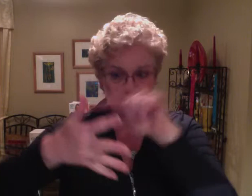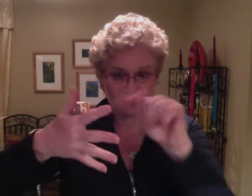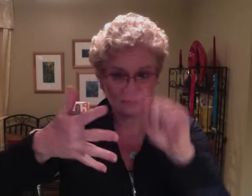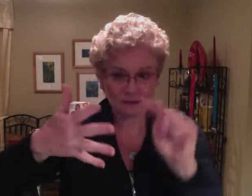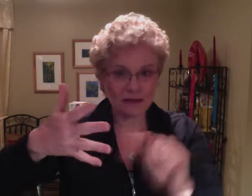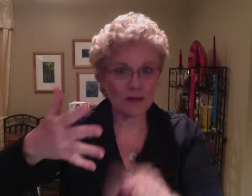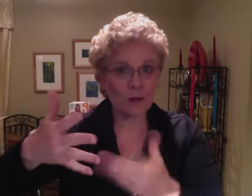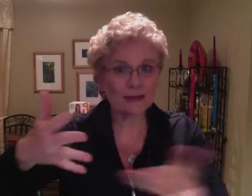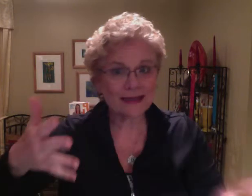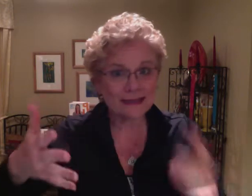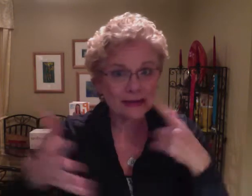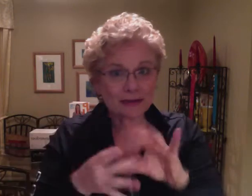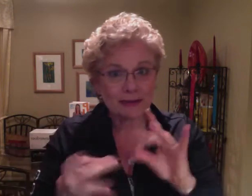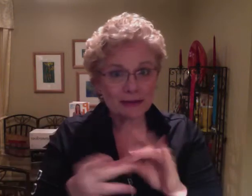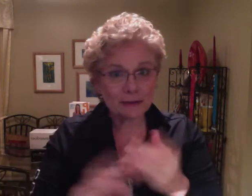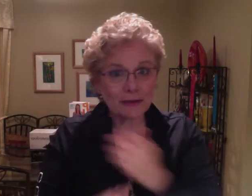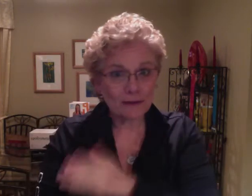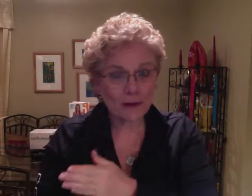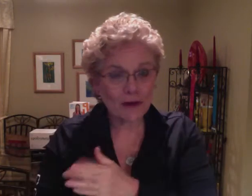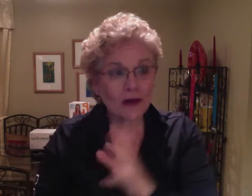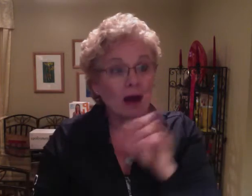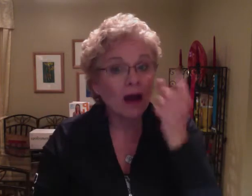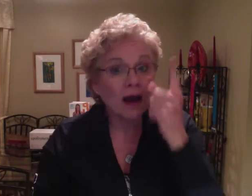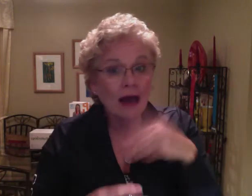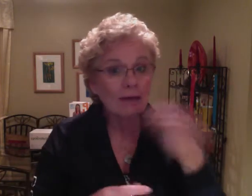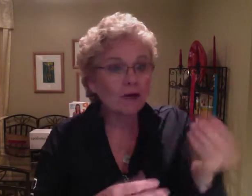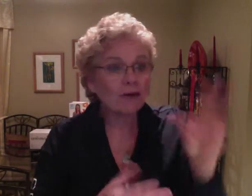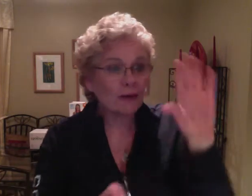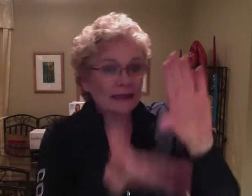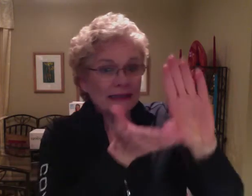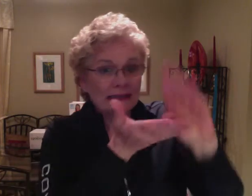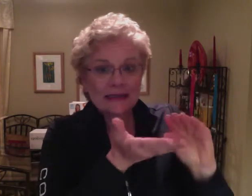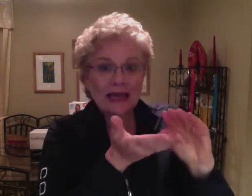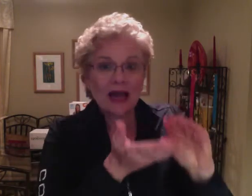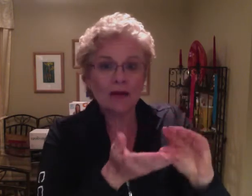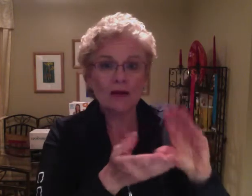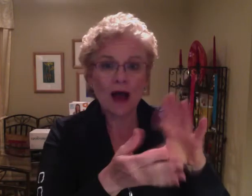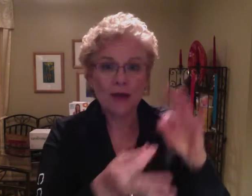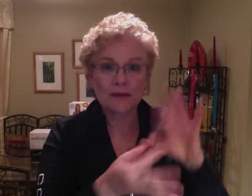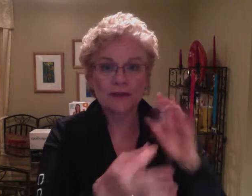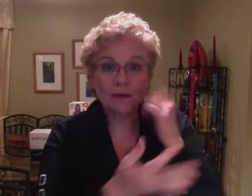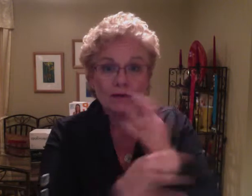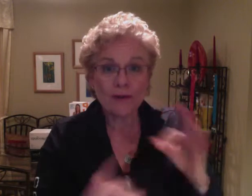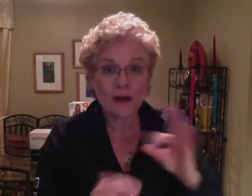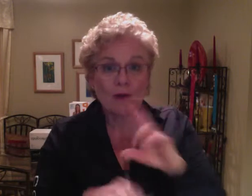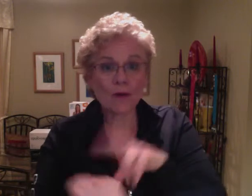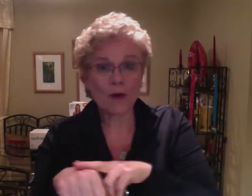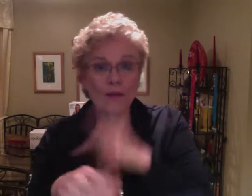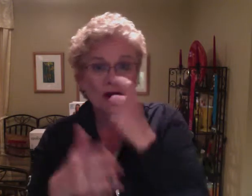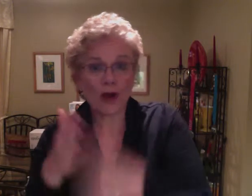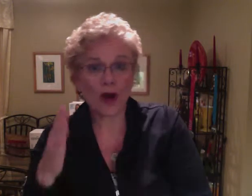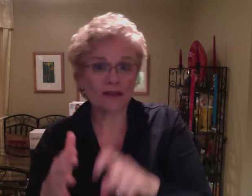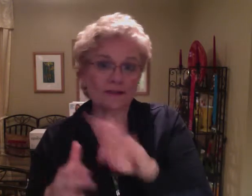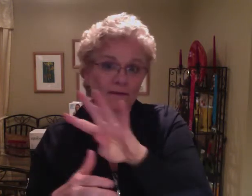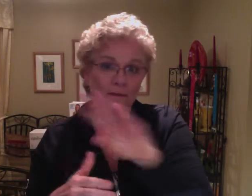needs. And by the way, I'm giving you a discount option that's for free. It normally costs everyone else $40 to get in. It's free if you buy the challenge pack. You might as well try